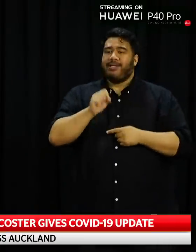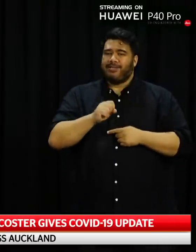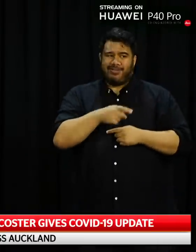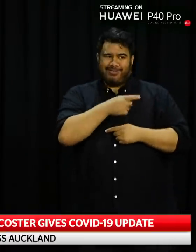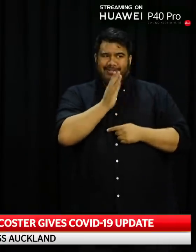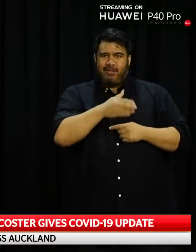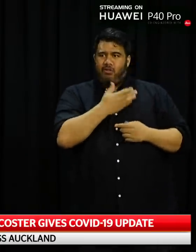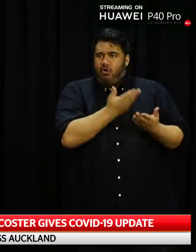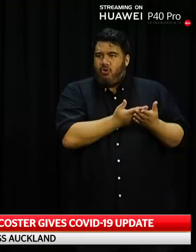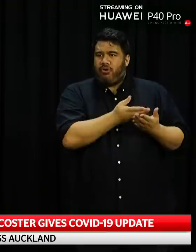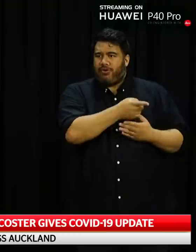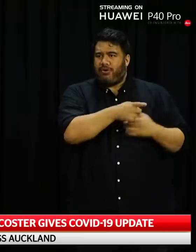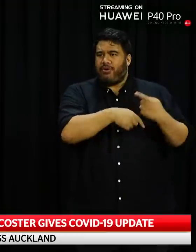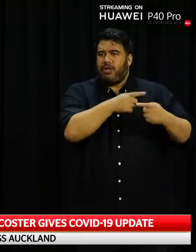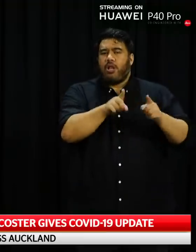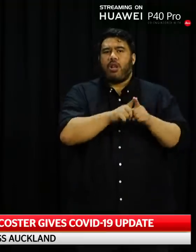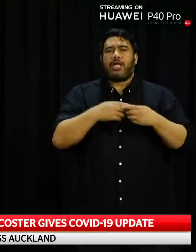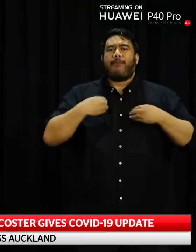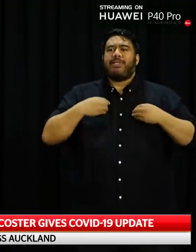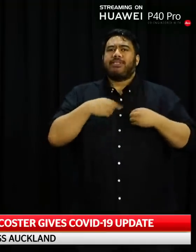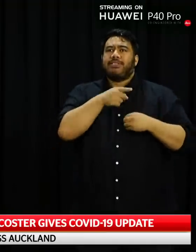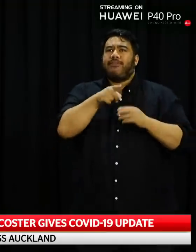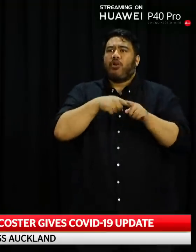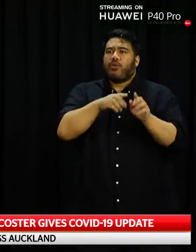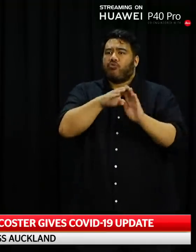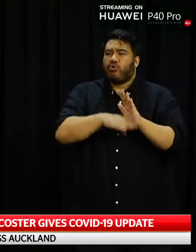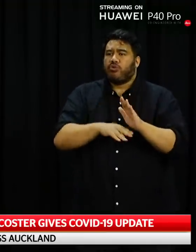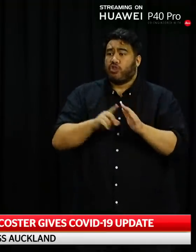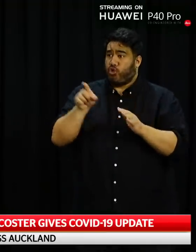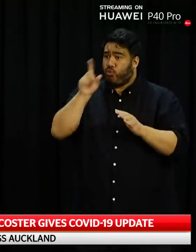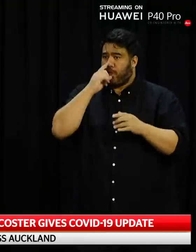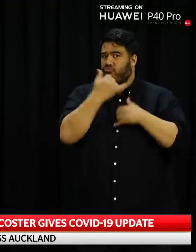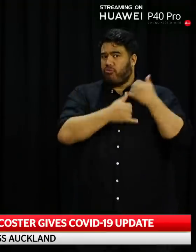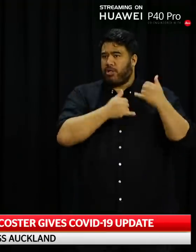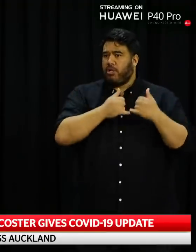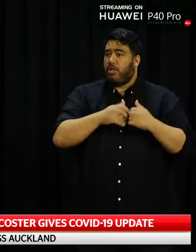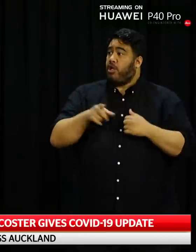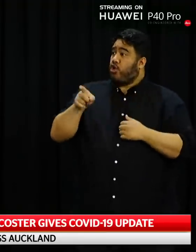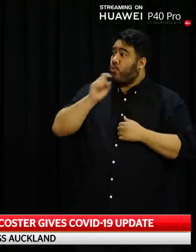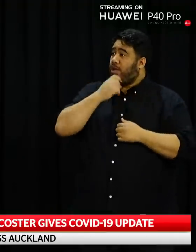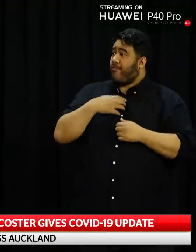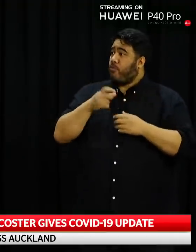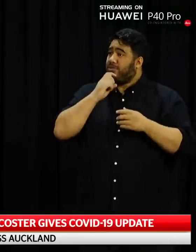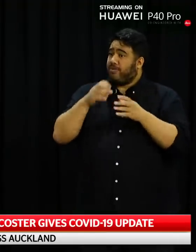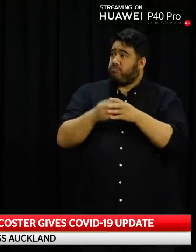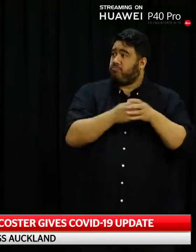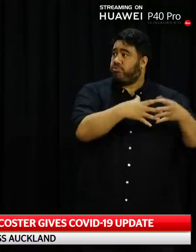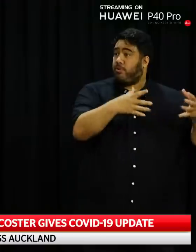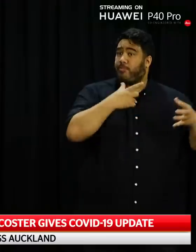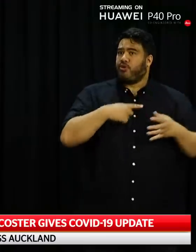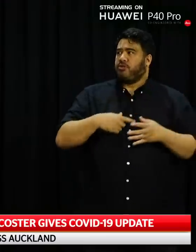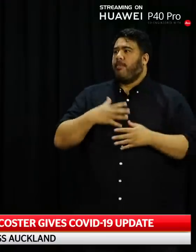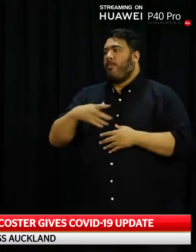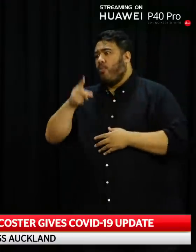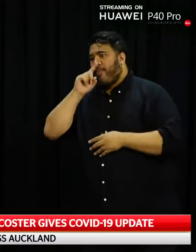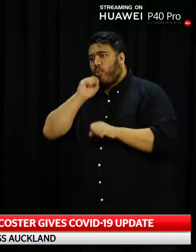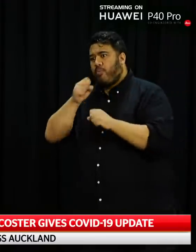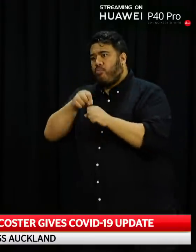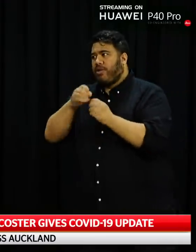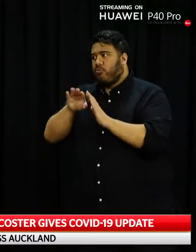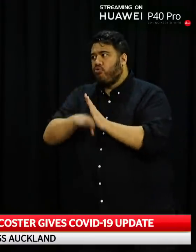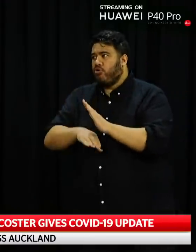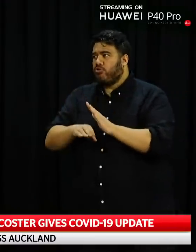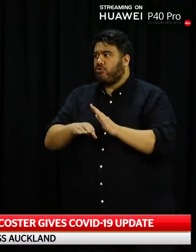around things such as business compliance to make sure that those rules are being followed. And are you going to be redeploying more staff to it and anticipating an upswing in complaints